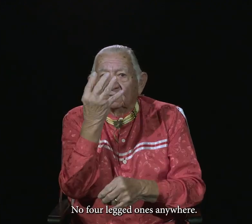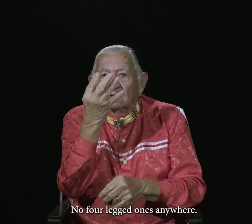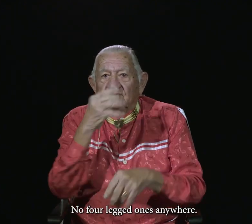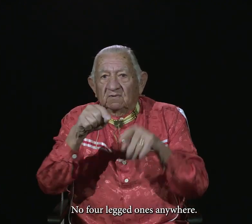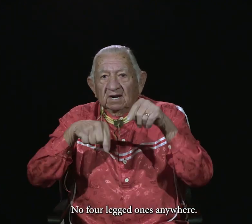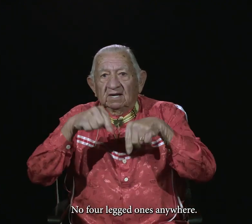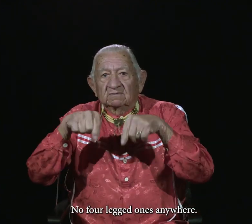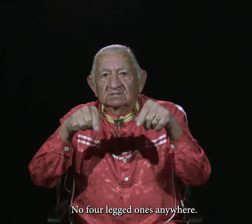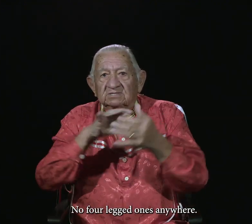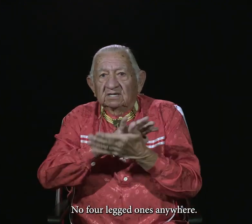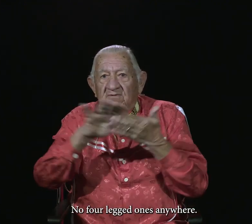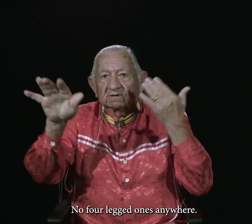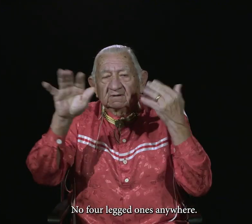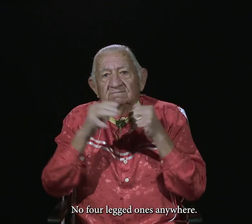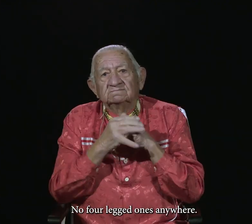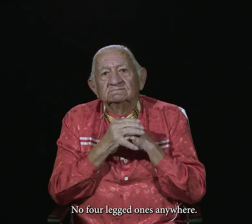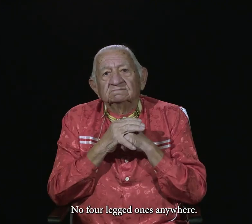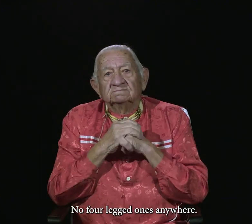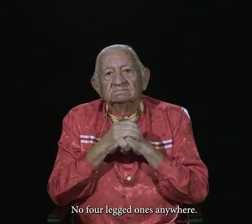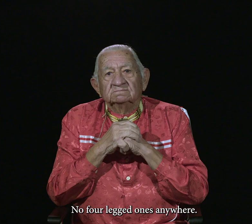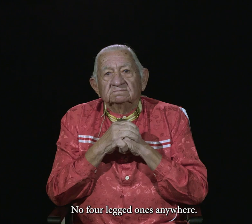No four-legged ones anywhere.